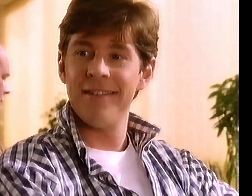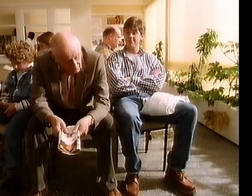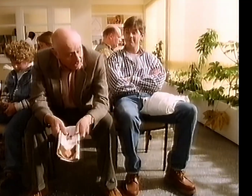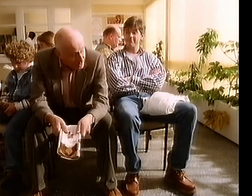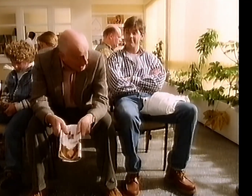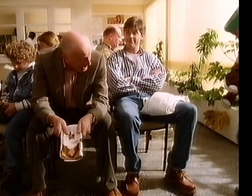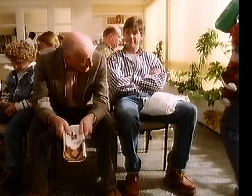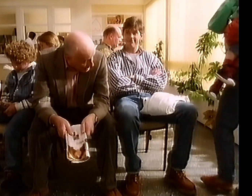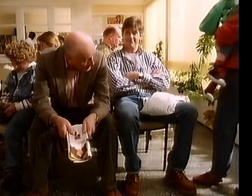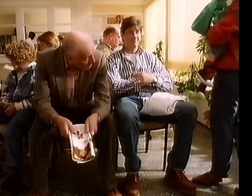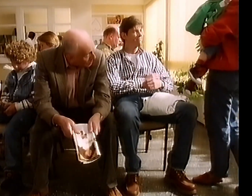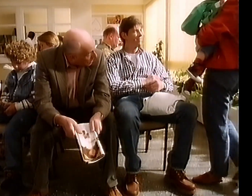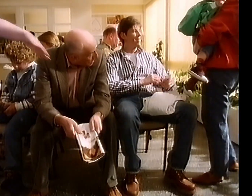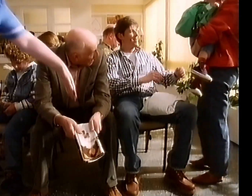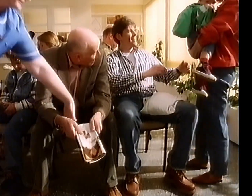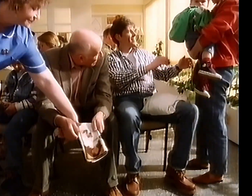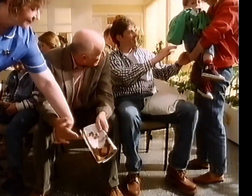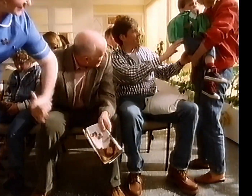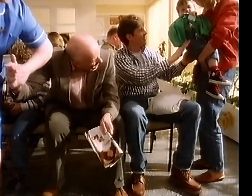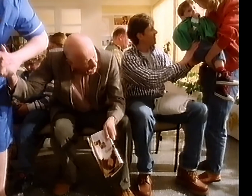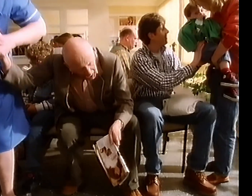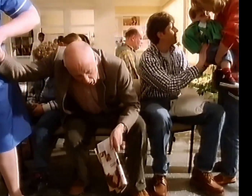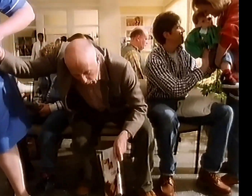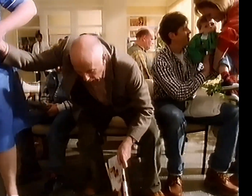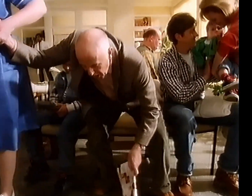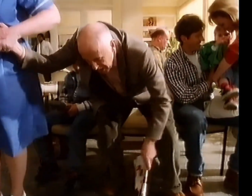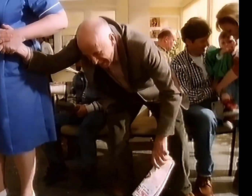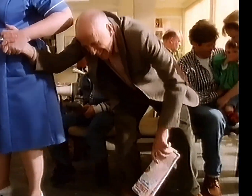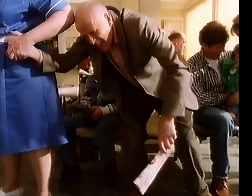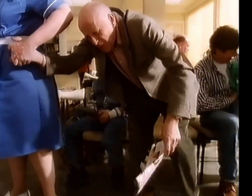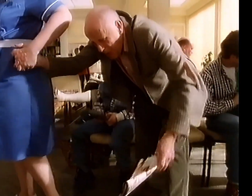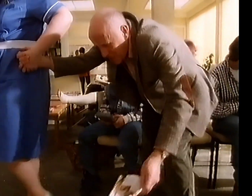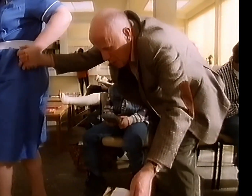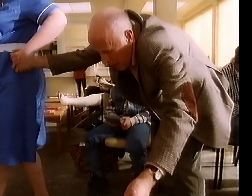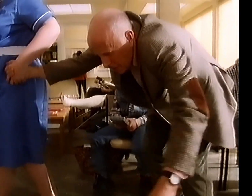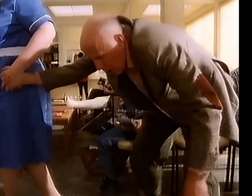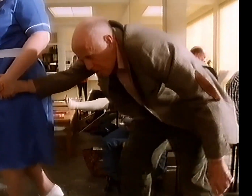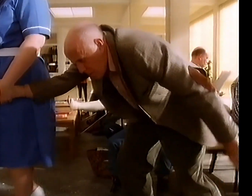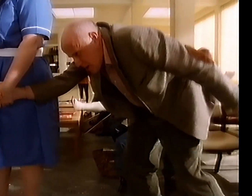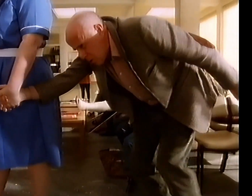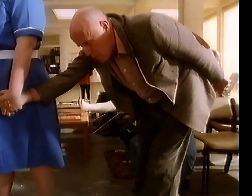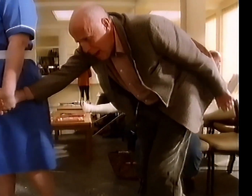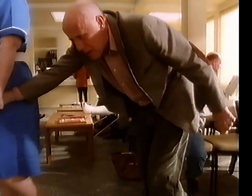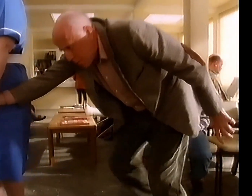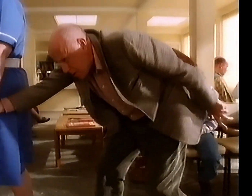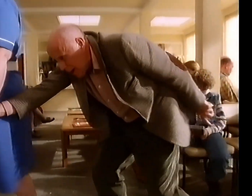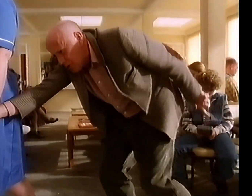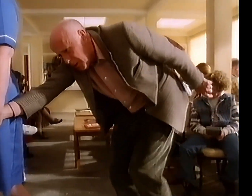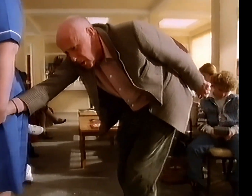Now that I could do with. Hi. Come along now, young man. It was hoisting the badger out of your mother's old banger brought my trouble on